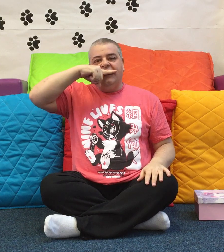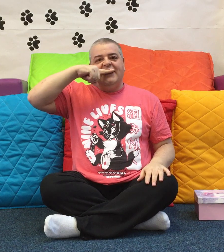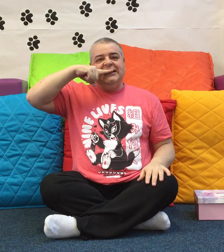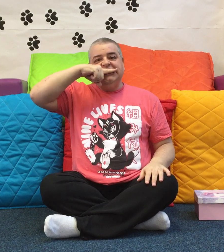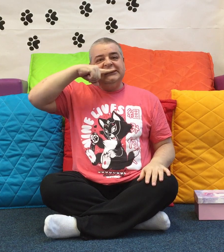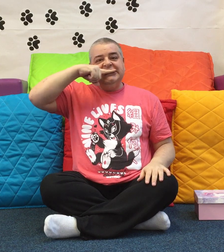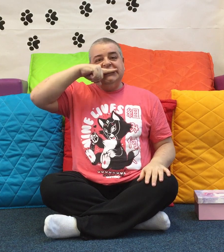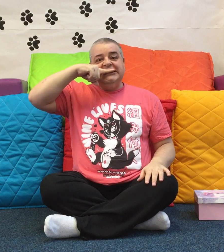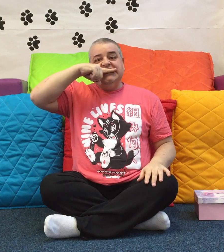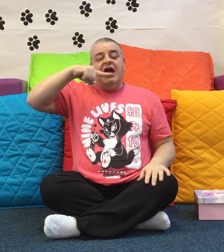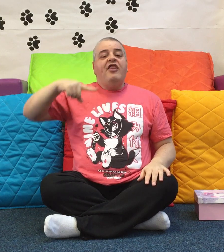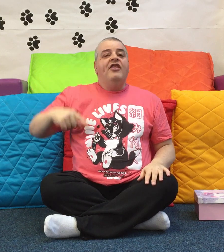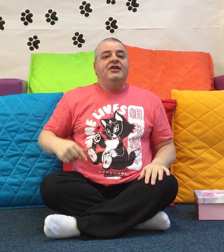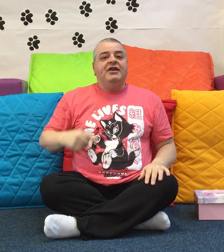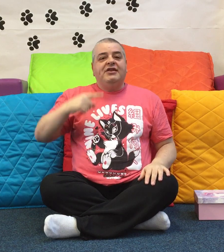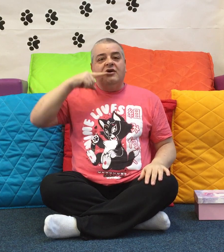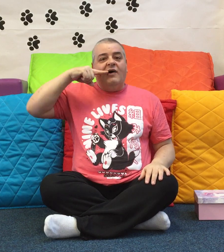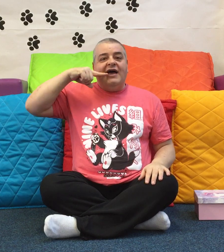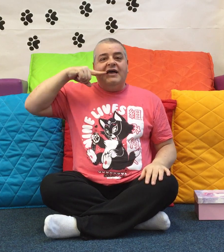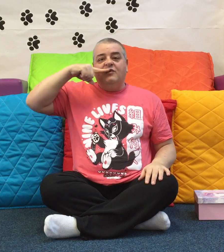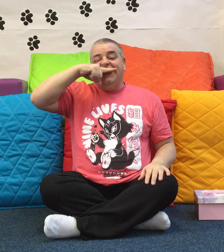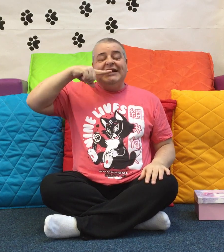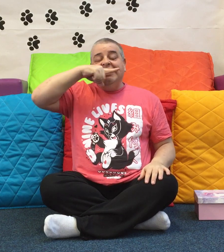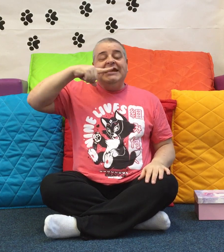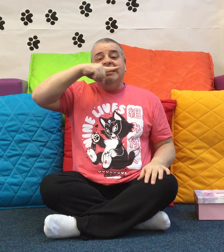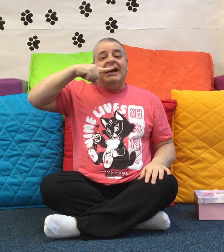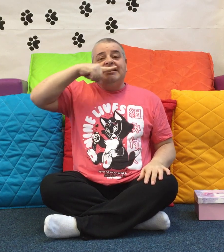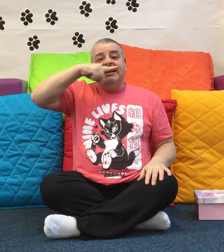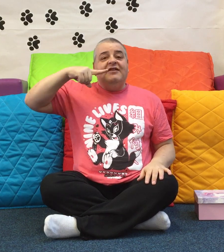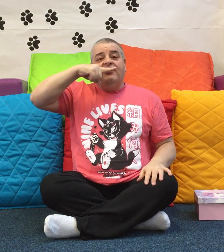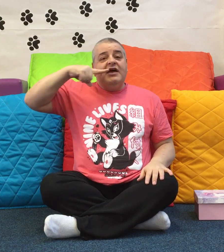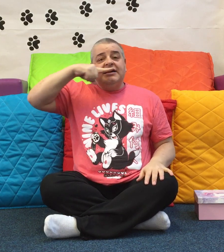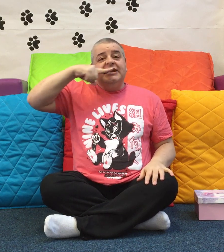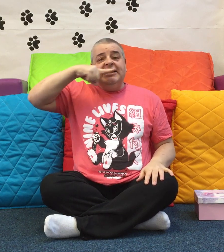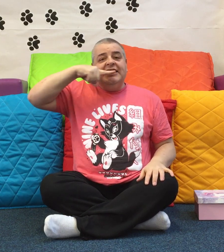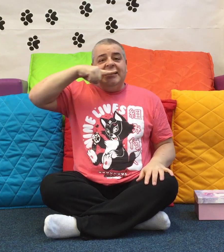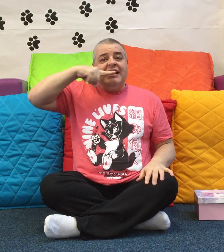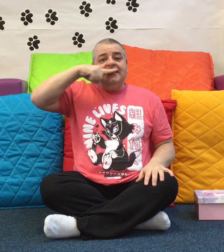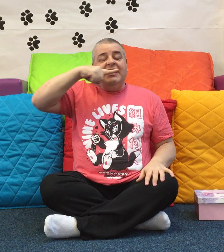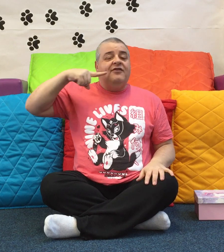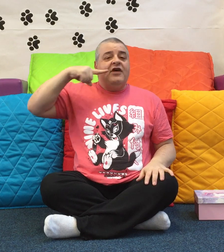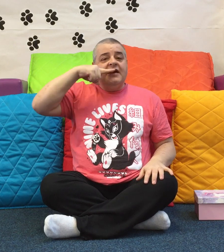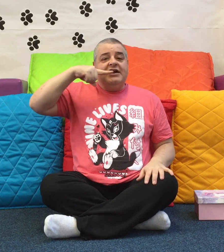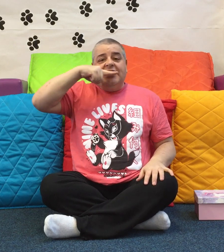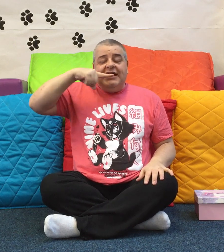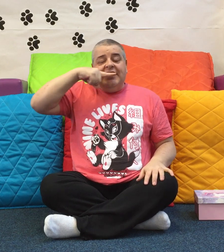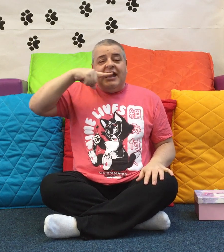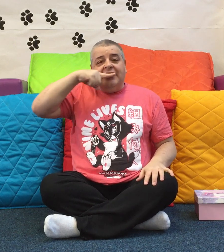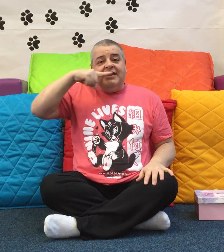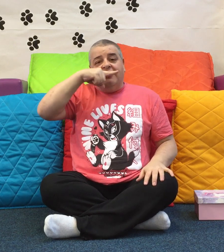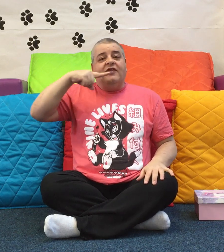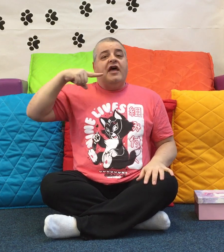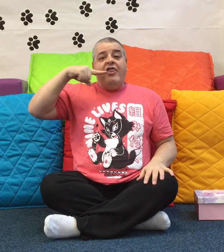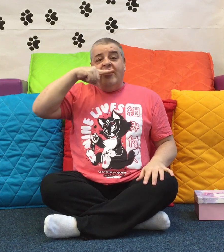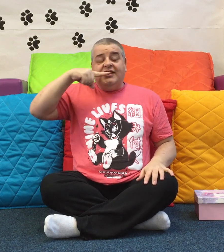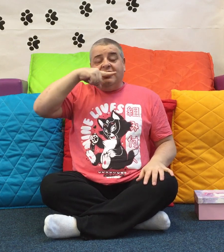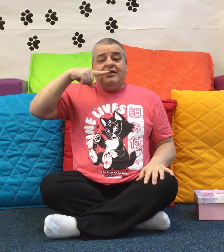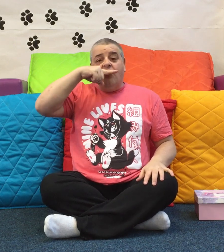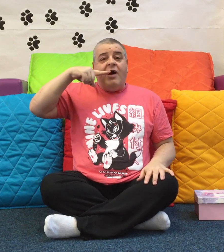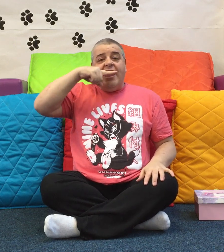ready? This is the way we clean our teeth, clean our teeth, clean our teeth. This is the way